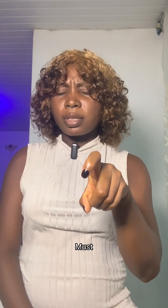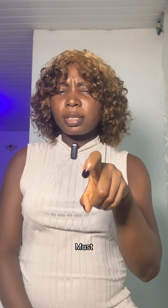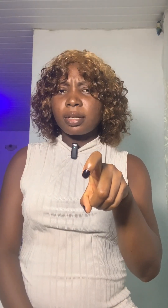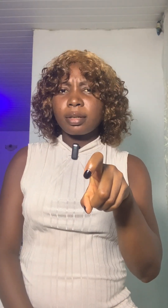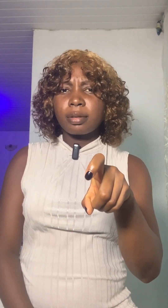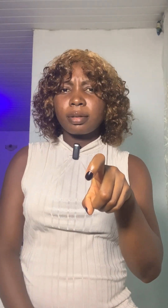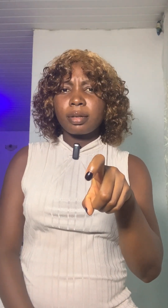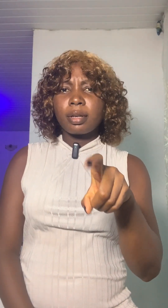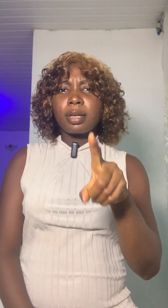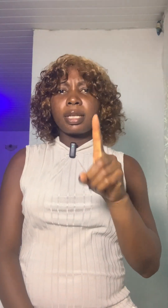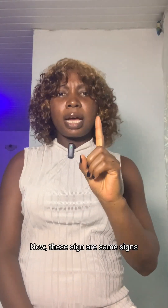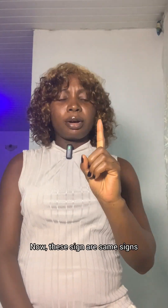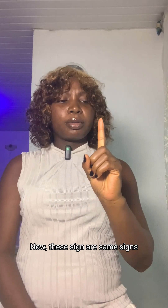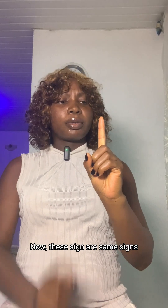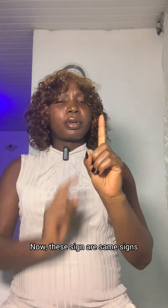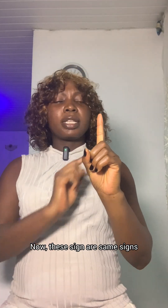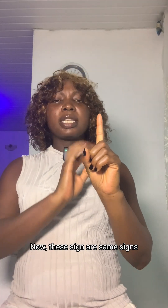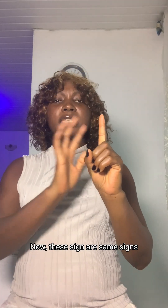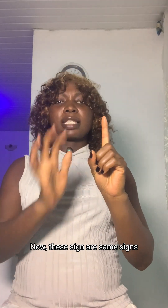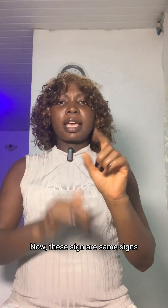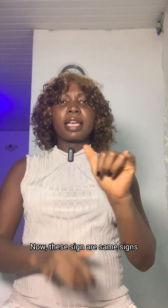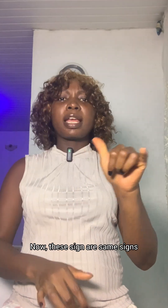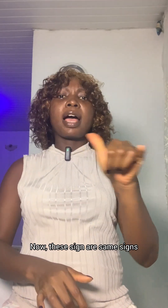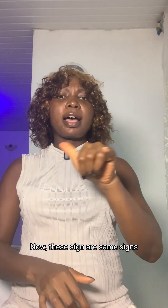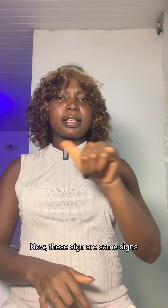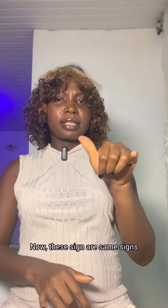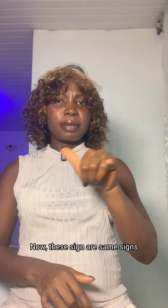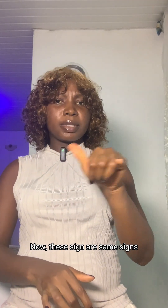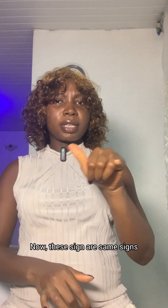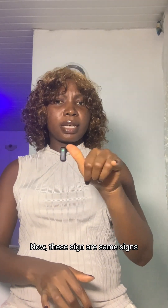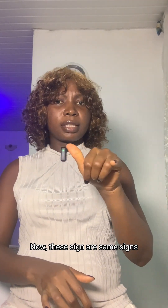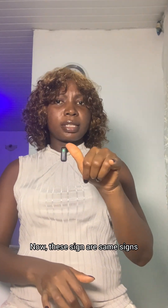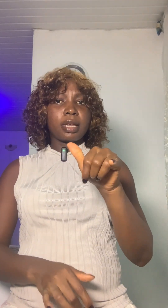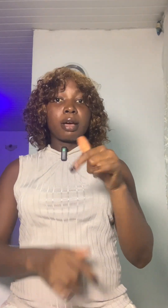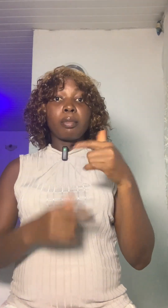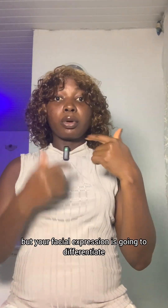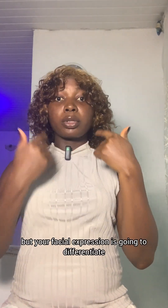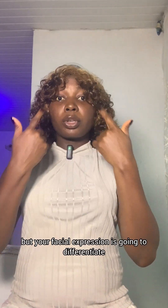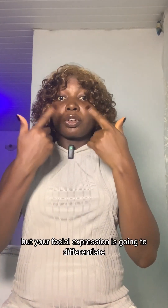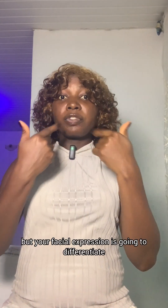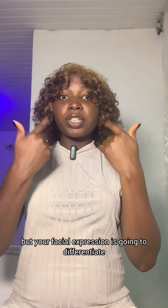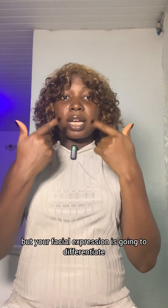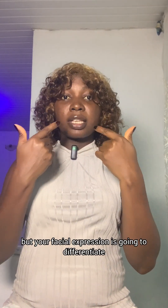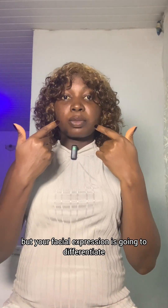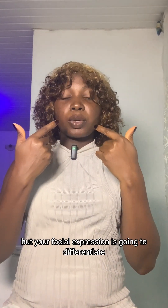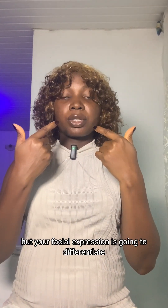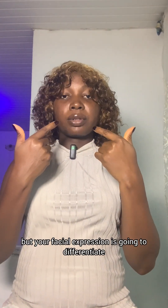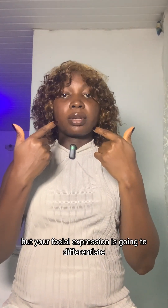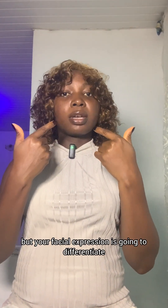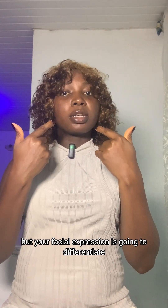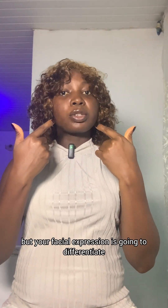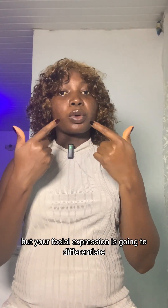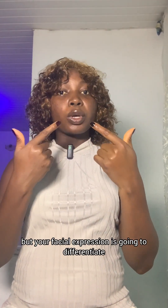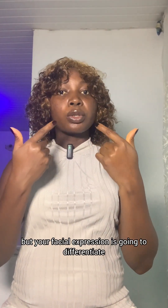must. Now, these signs are same signs, but your facial expression is going